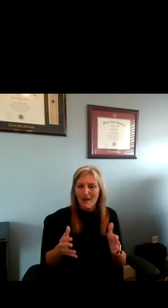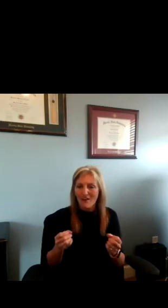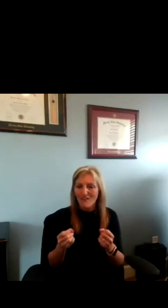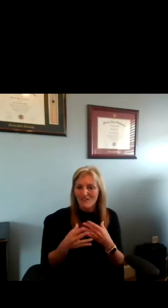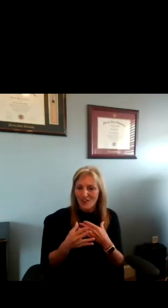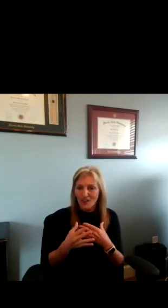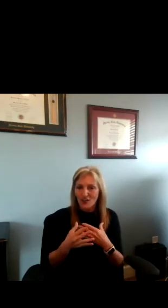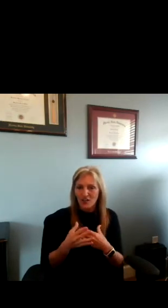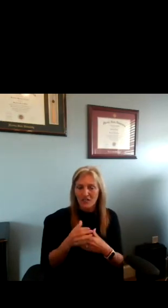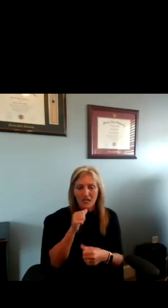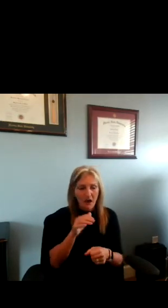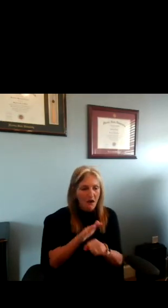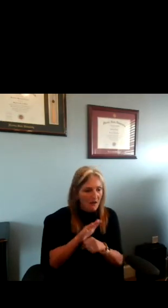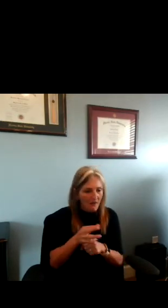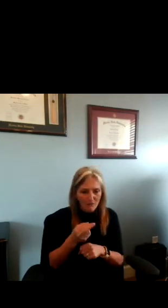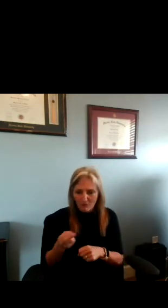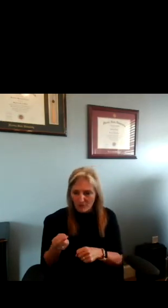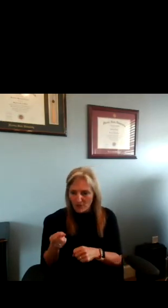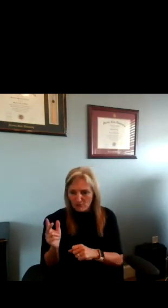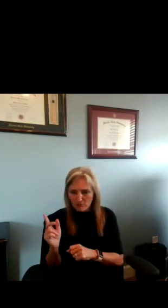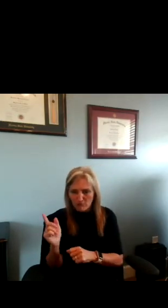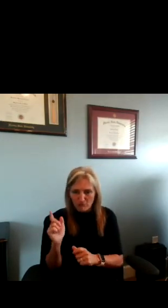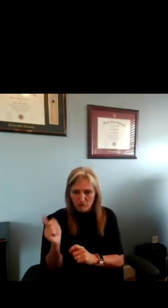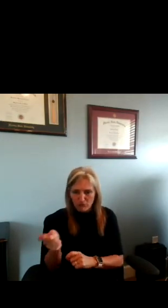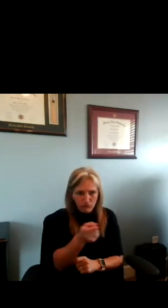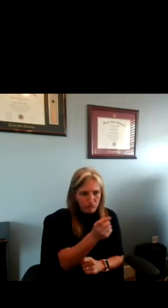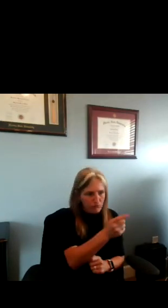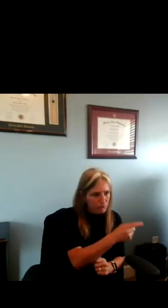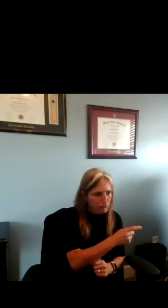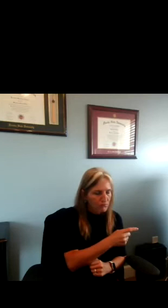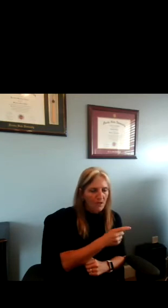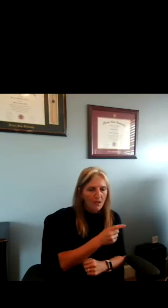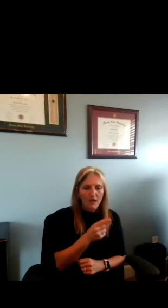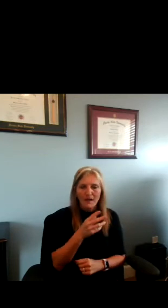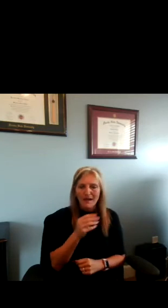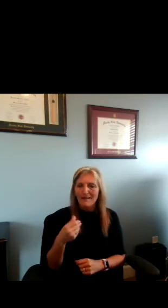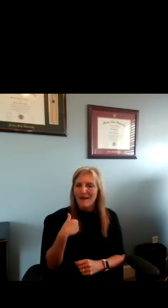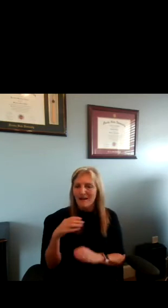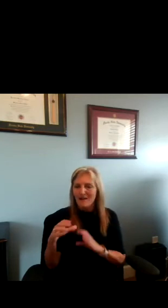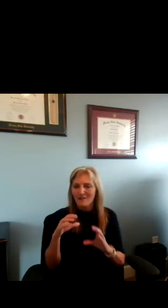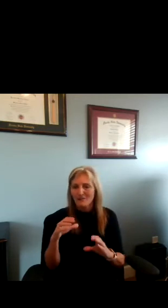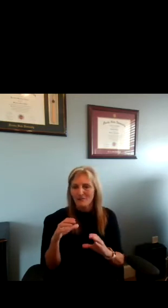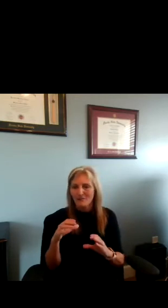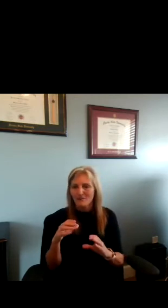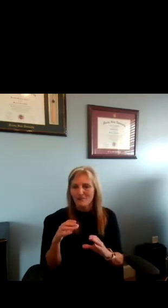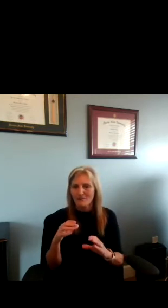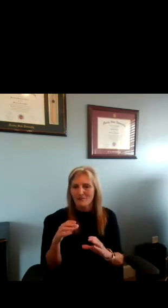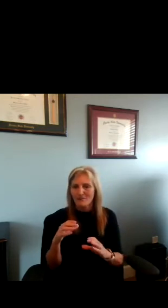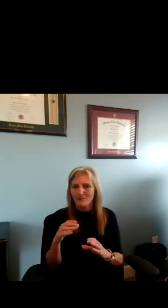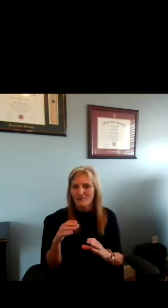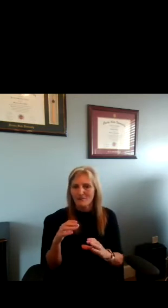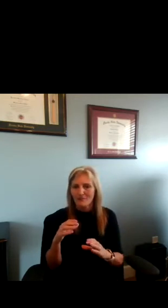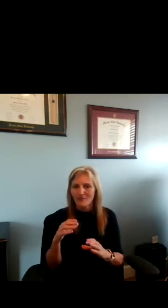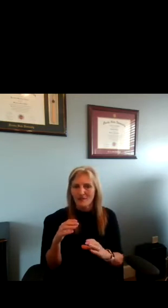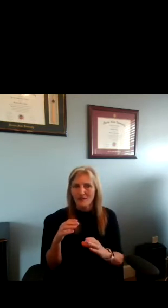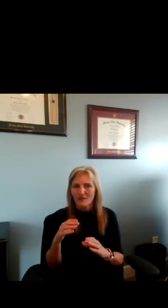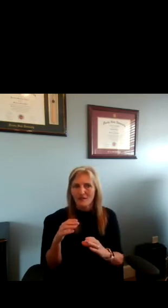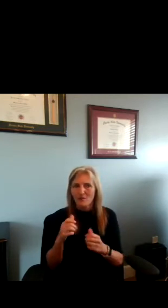that there aren't enough resources to go around, to have that conversation without